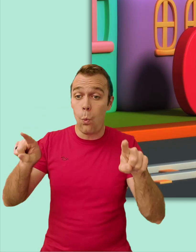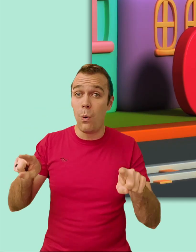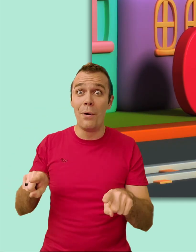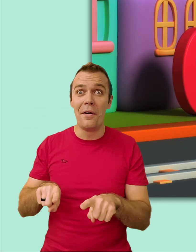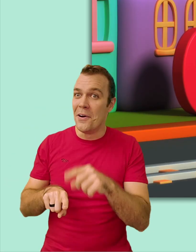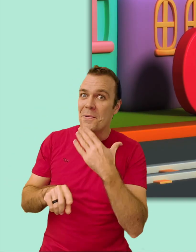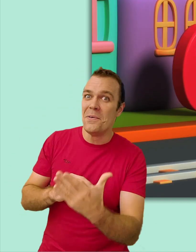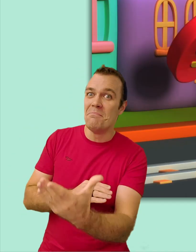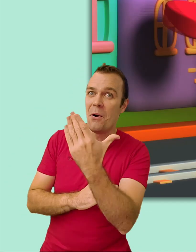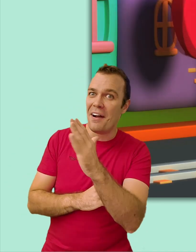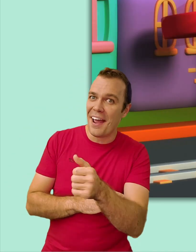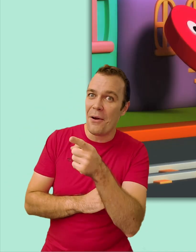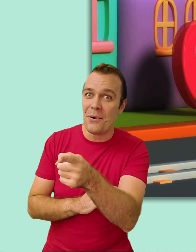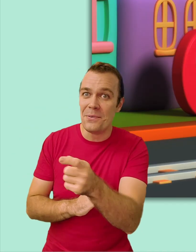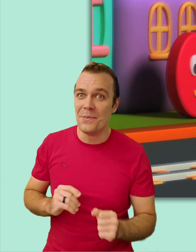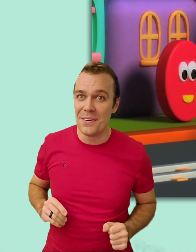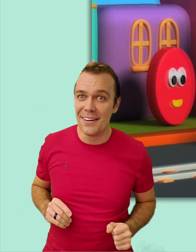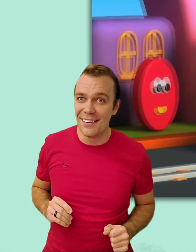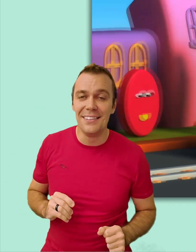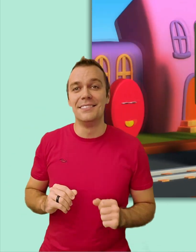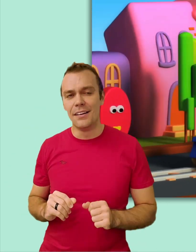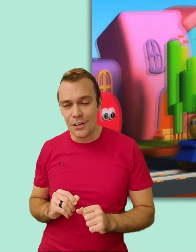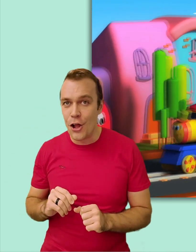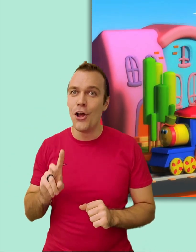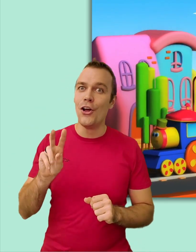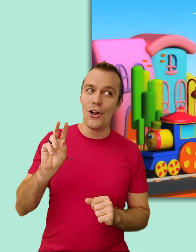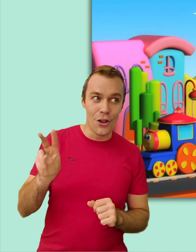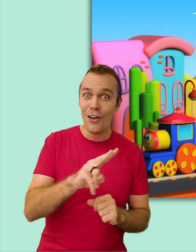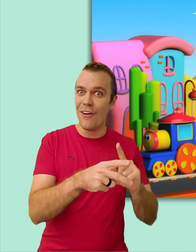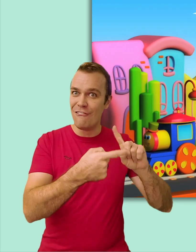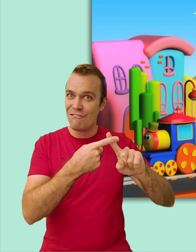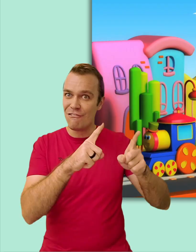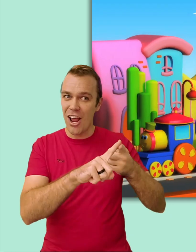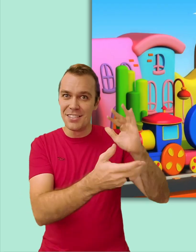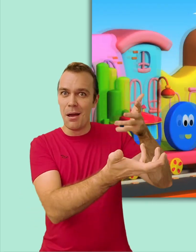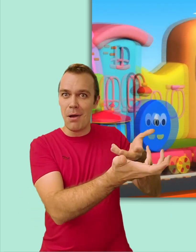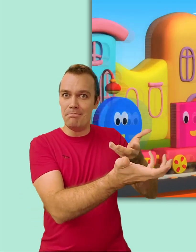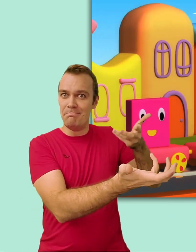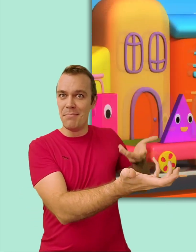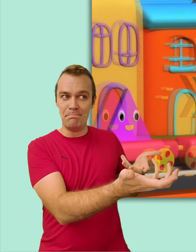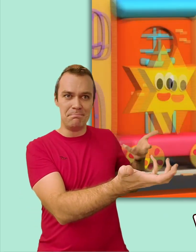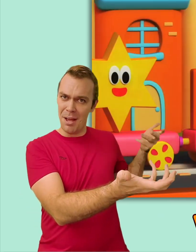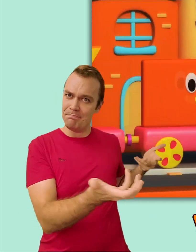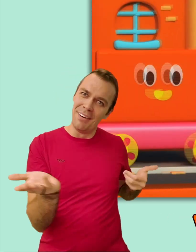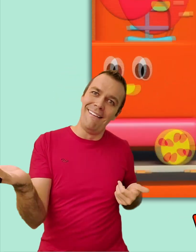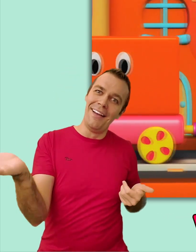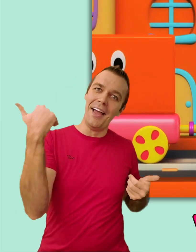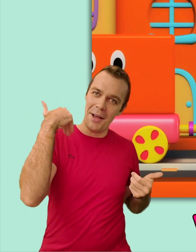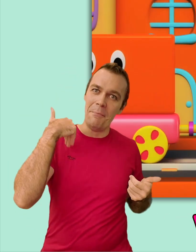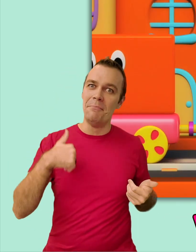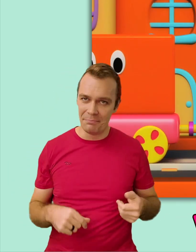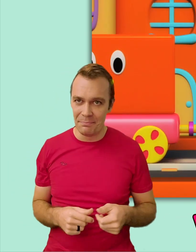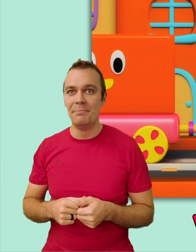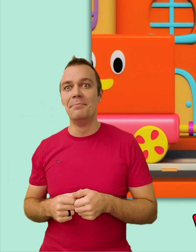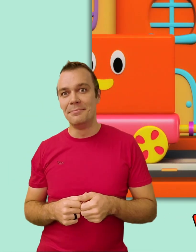Oval, good morning, how do you do? Look, your friends are all aboard, won't you